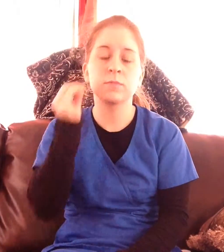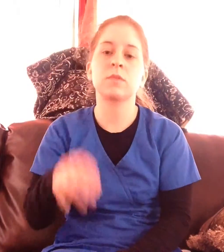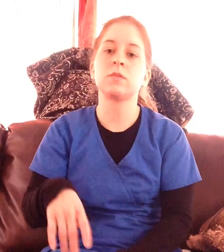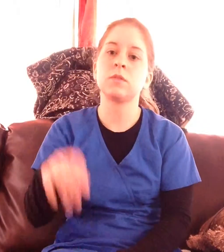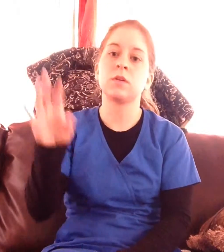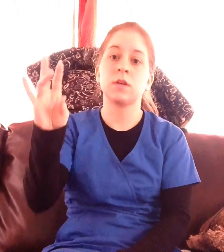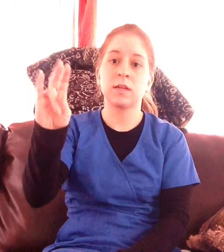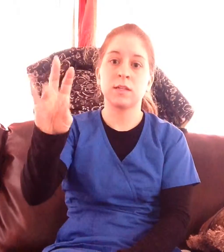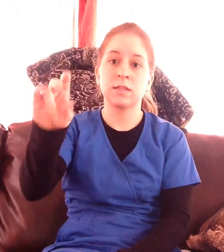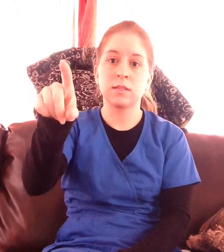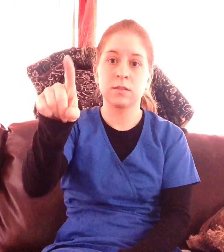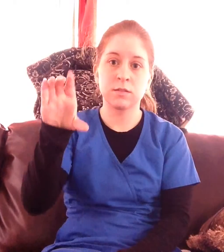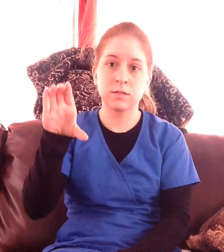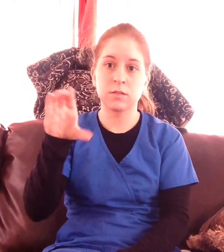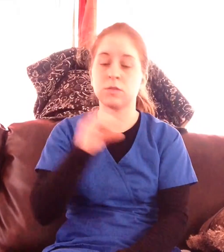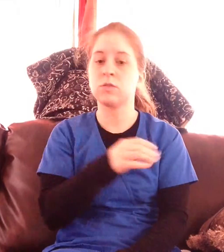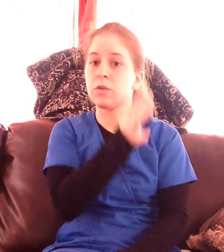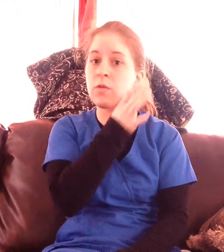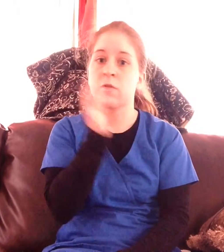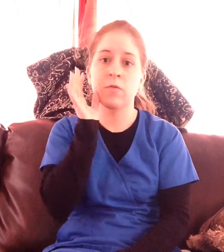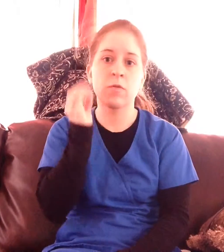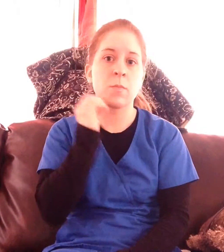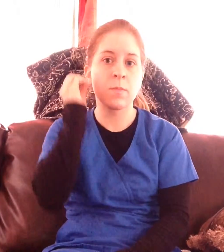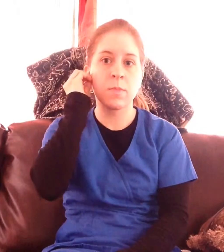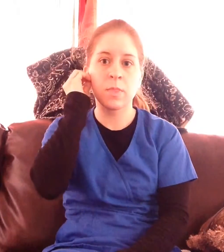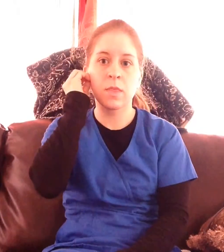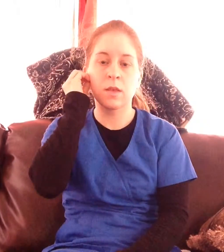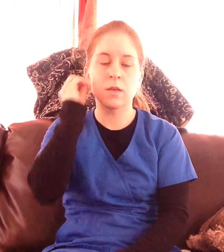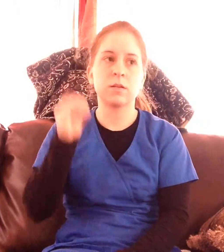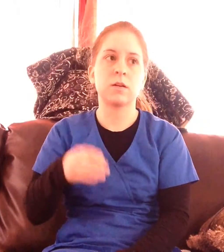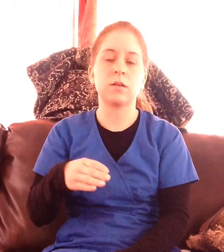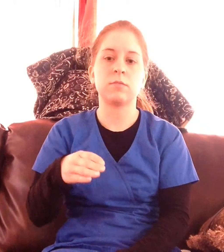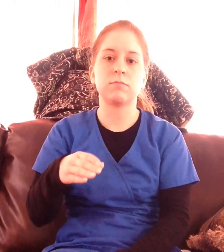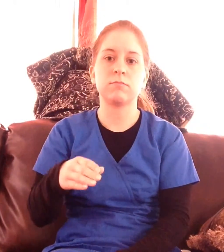farmhouse on the outskirts of Sheffield.